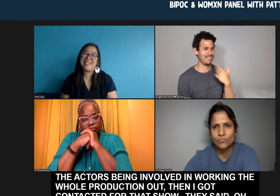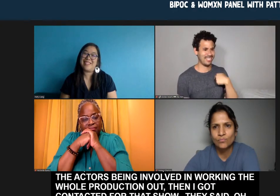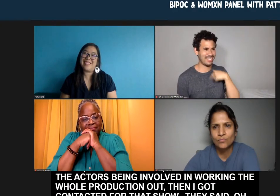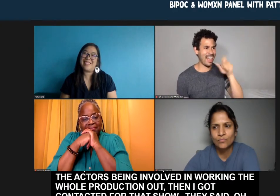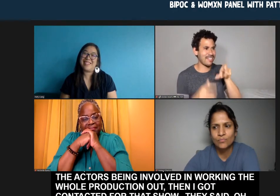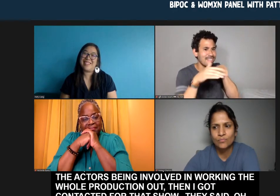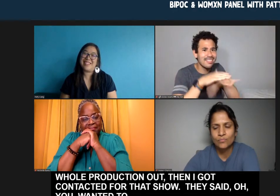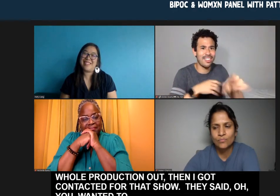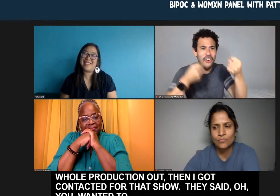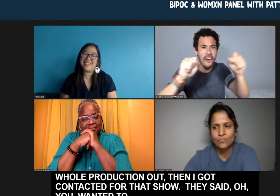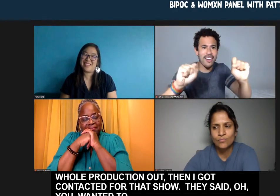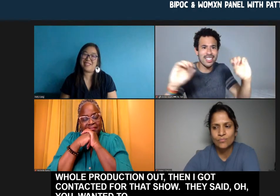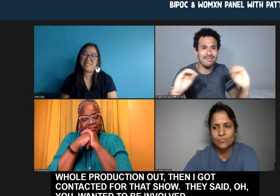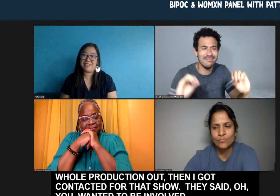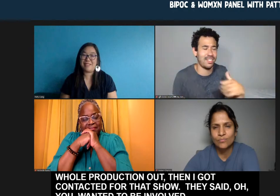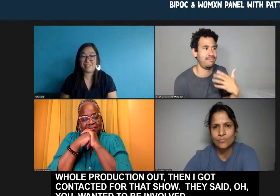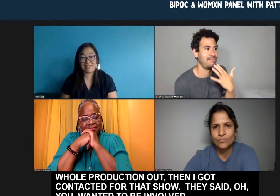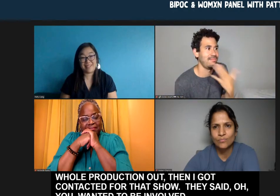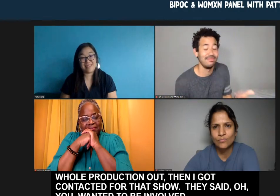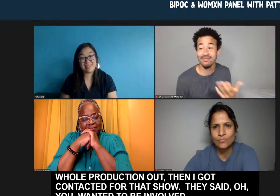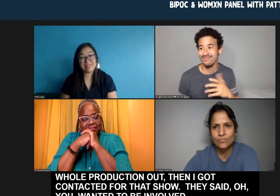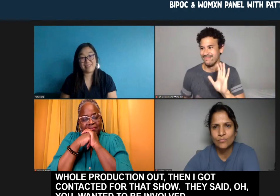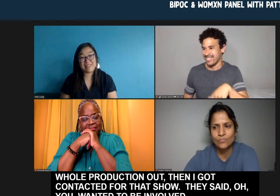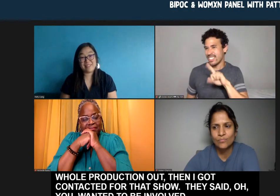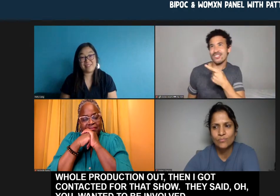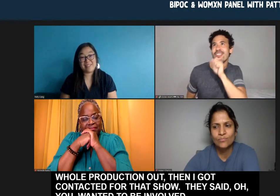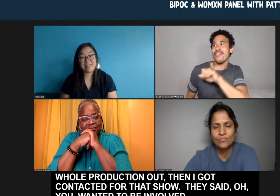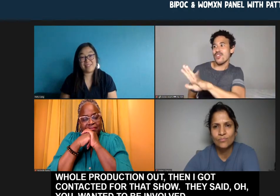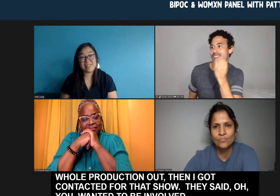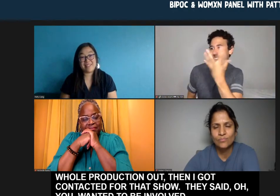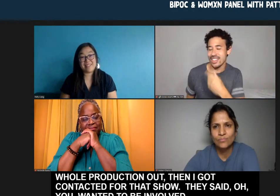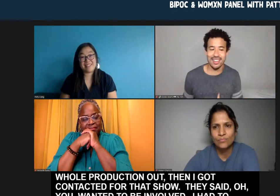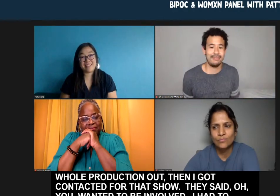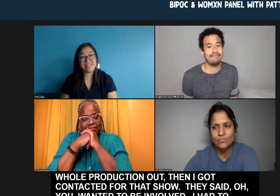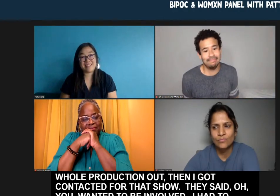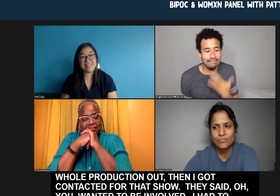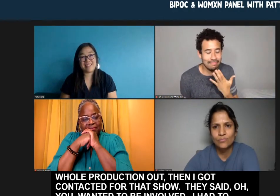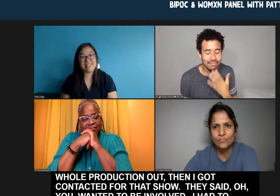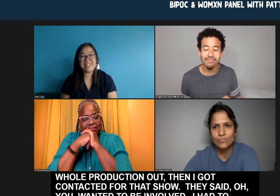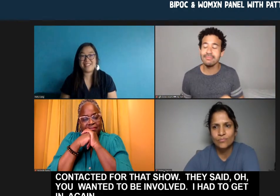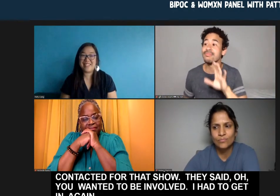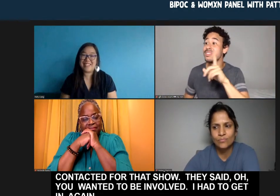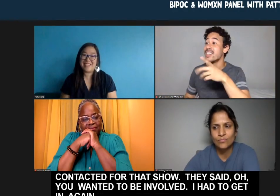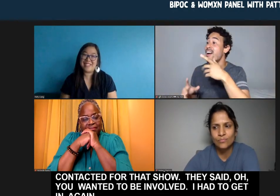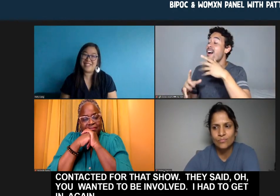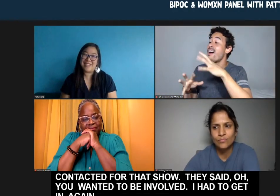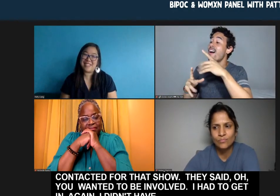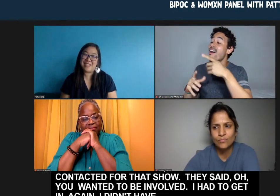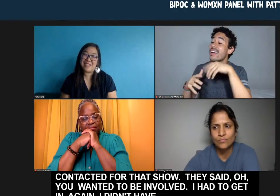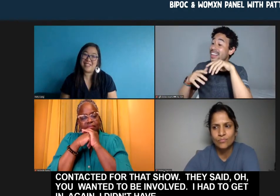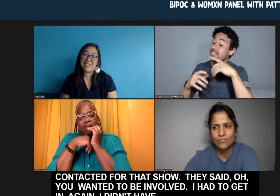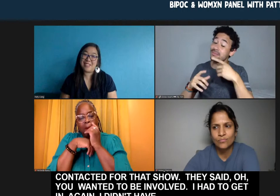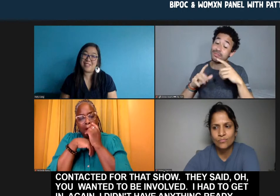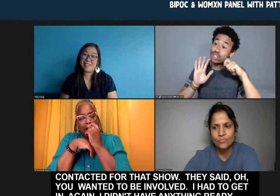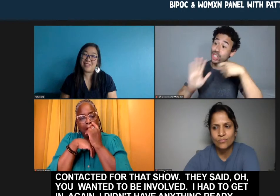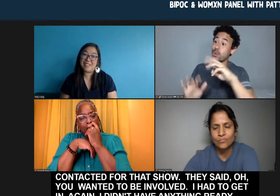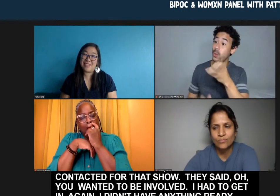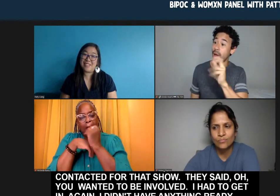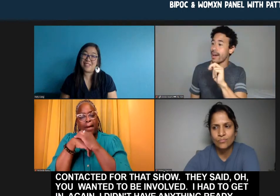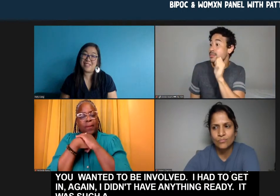And I had to get in again. I didn't have anything ready. And it was such a beautiful experience. And I was so grateful for the grace that they gave me when I got